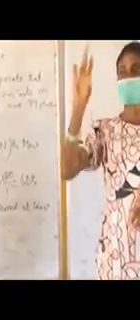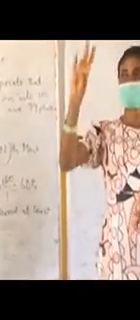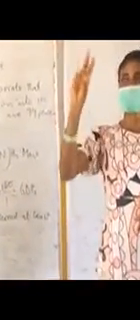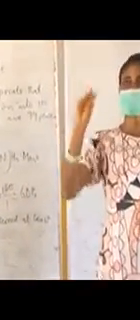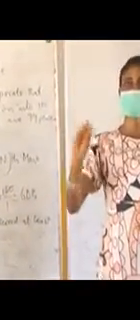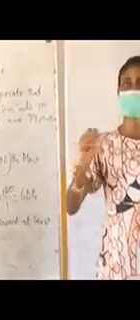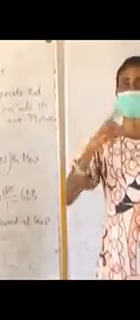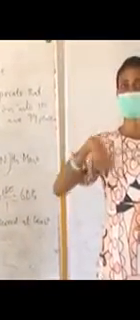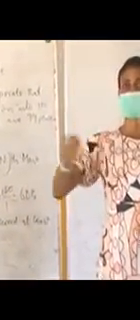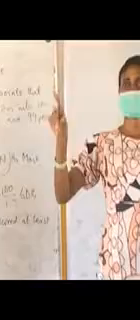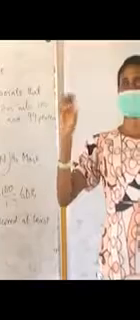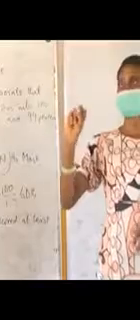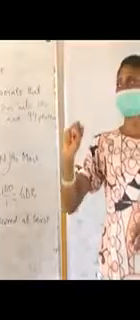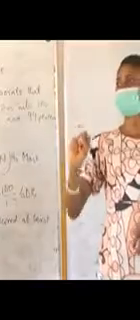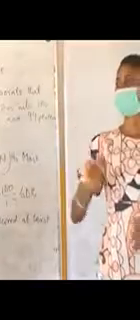70 marks.